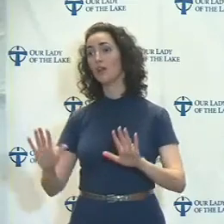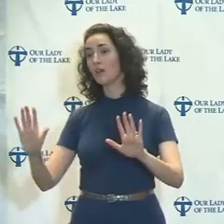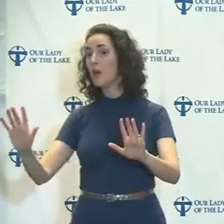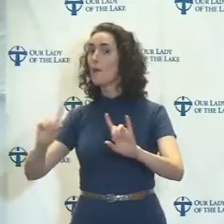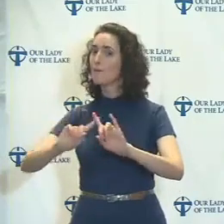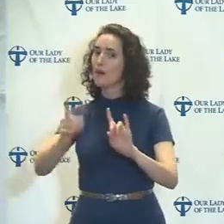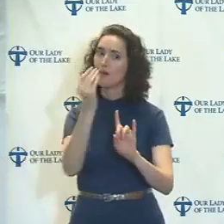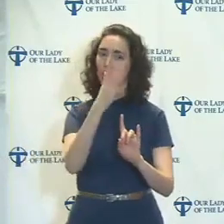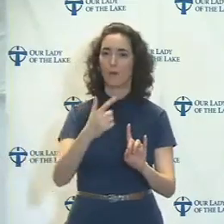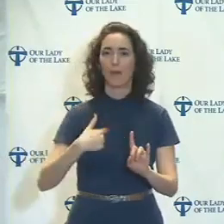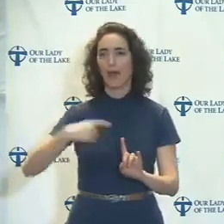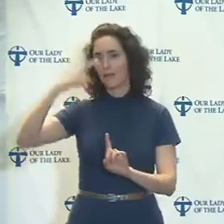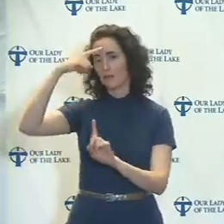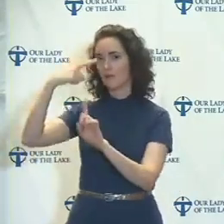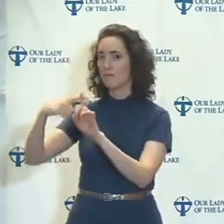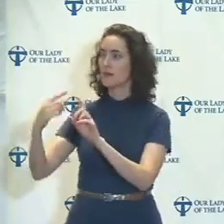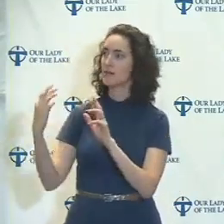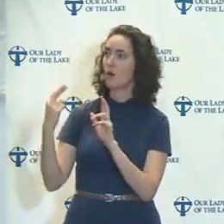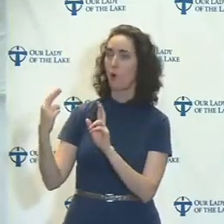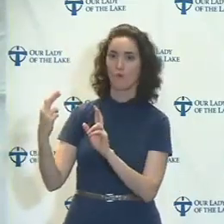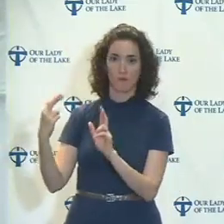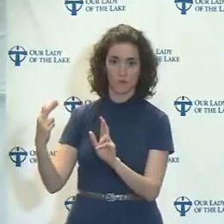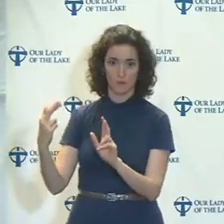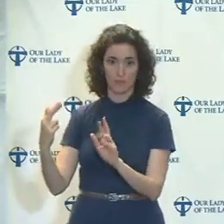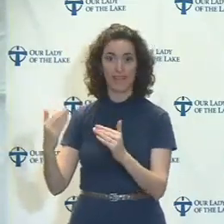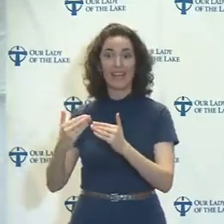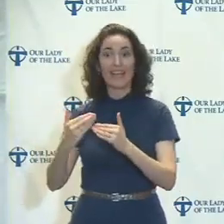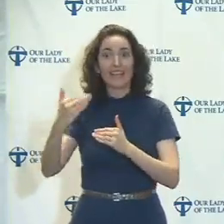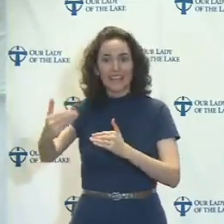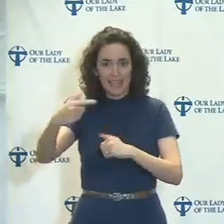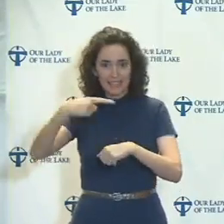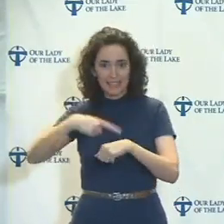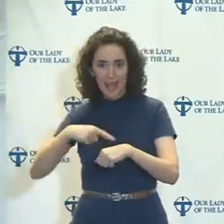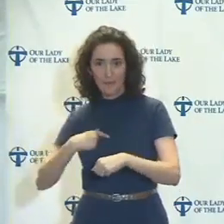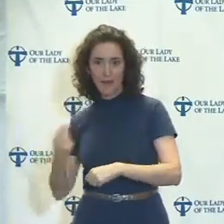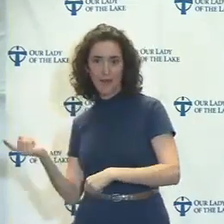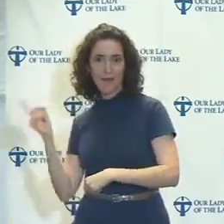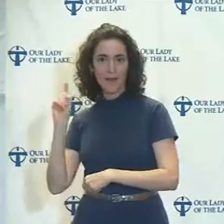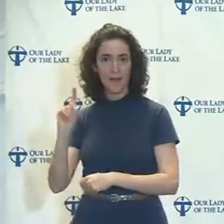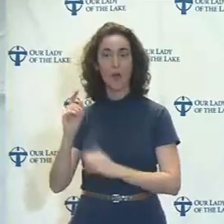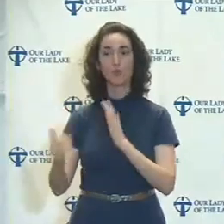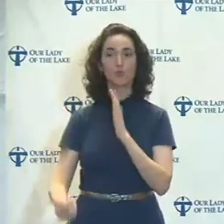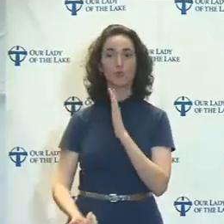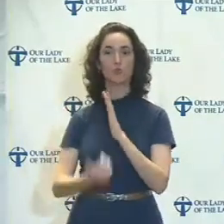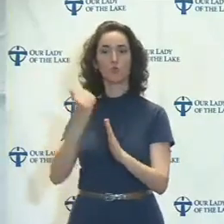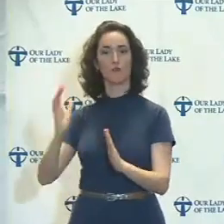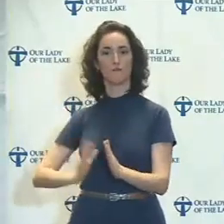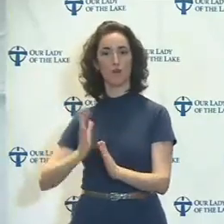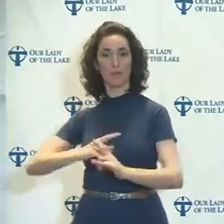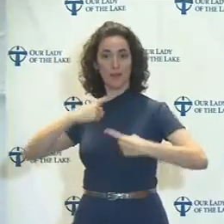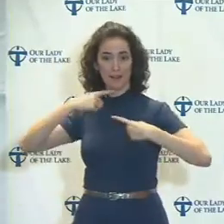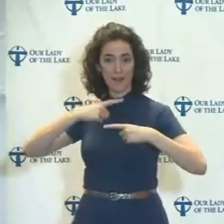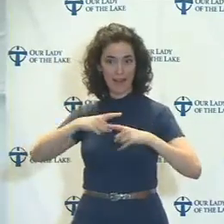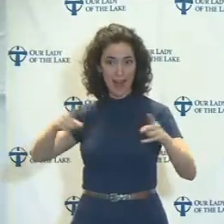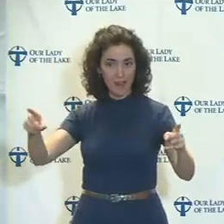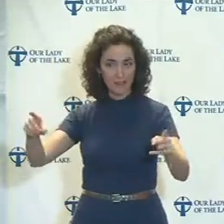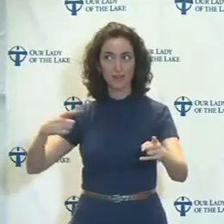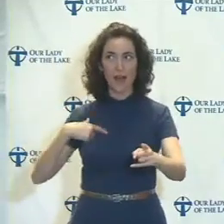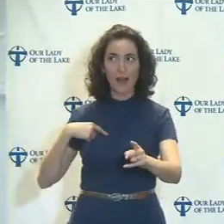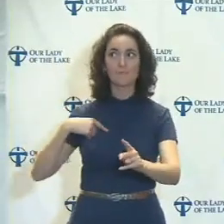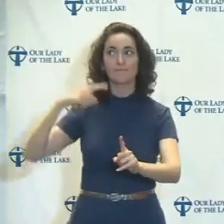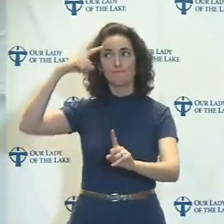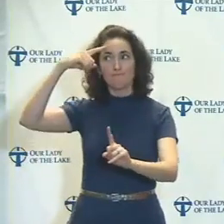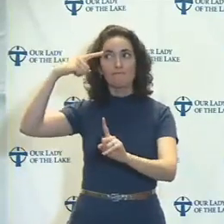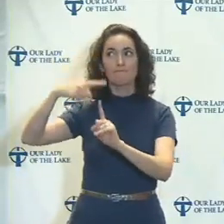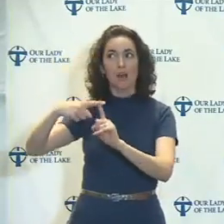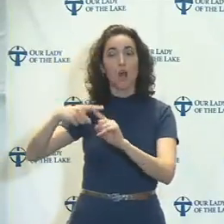hopeful that when we next announce a new proclamation, that we will be able to ease